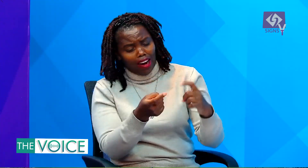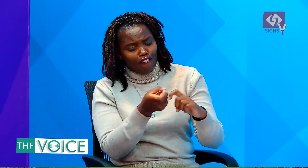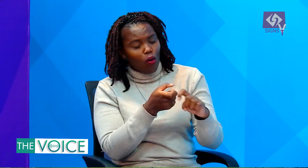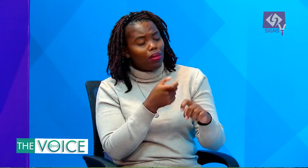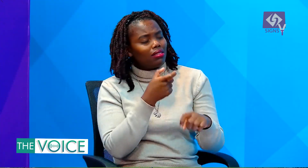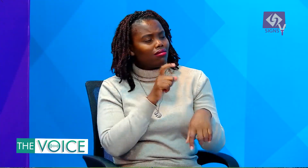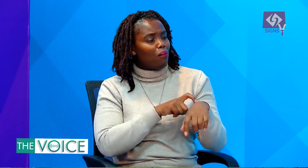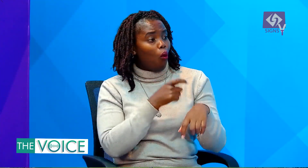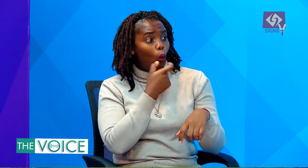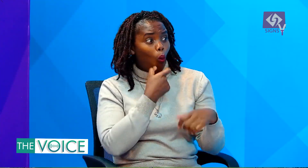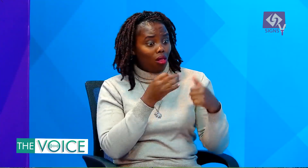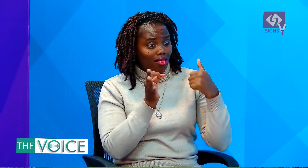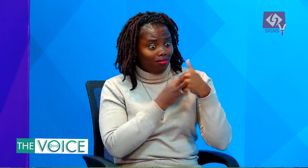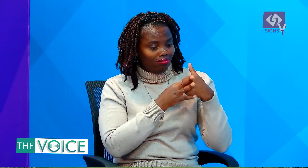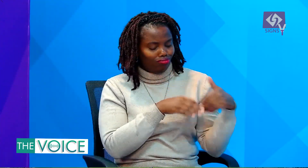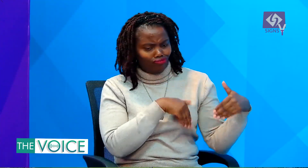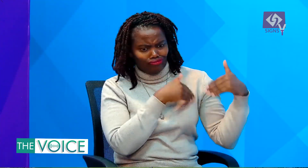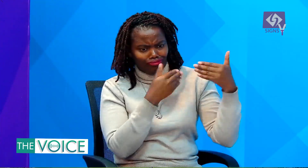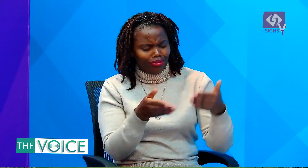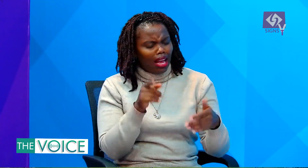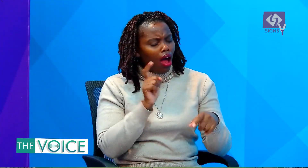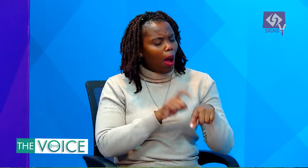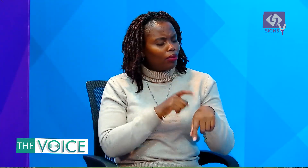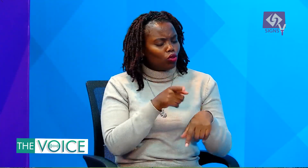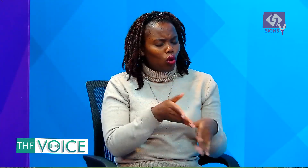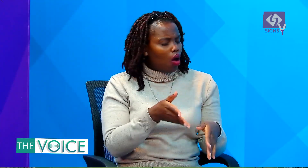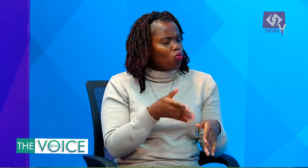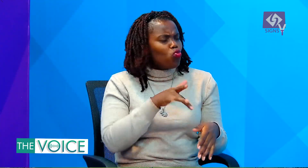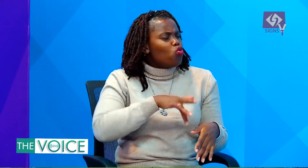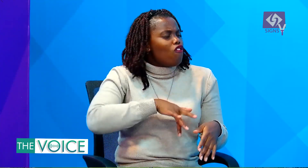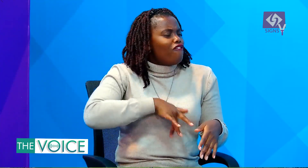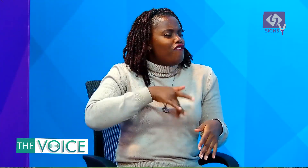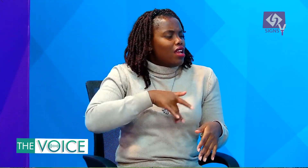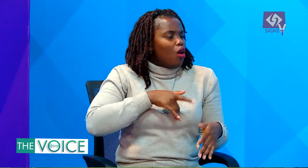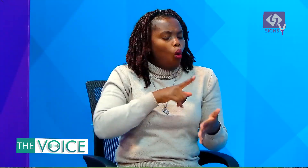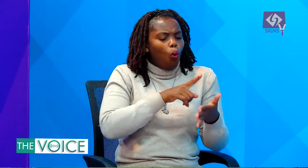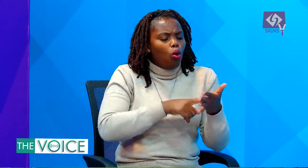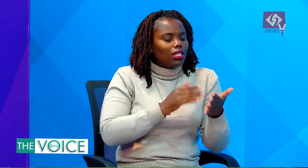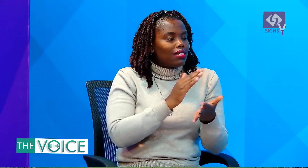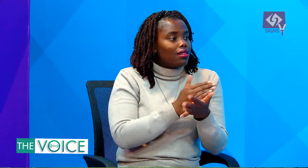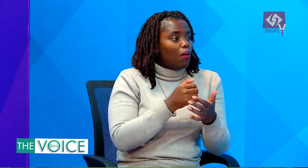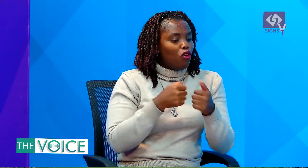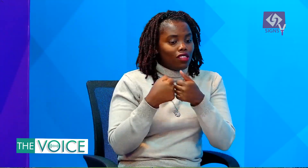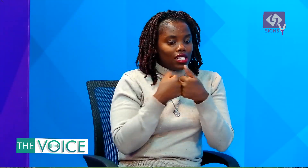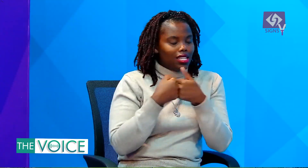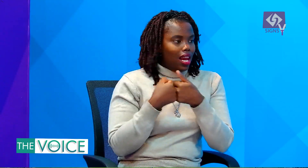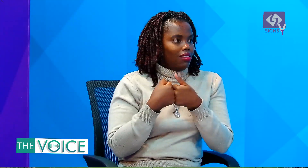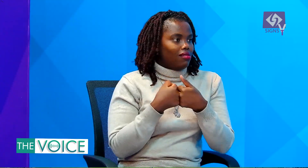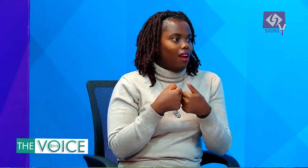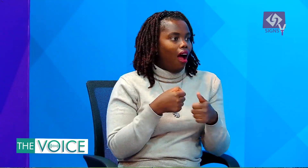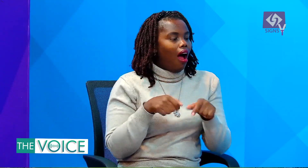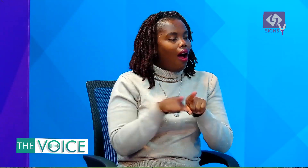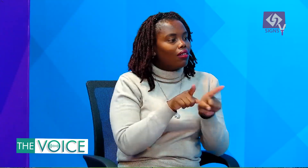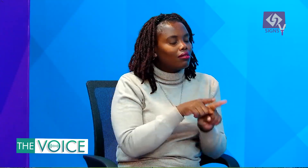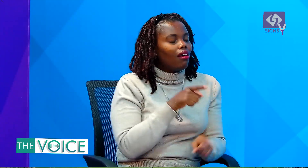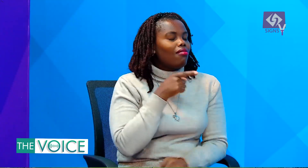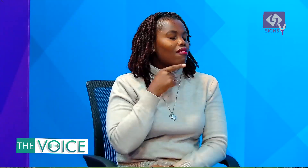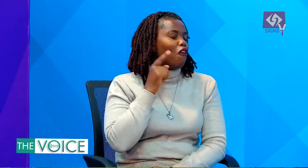how has been your experience up to now when you are over 18? How do you feel? Can you share about the challenges